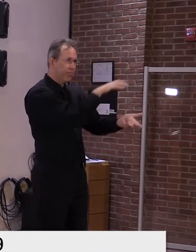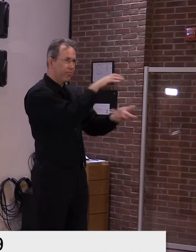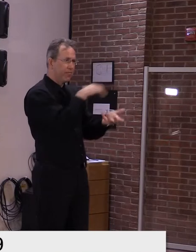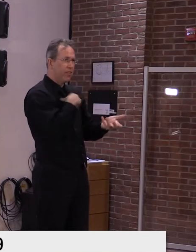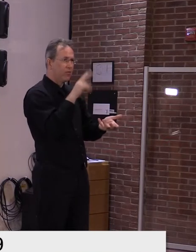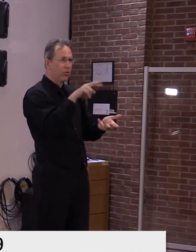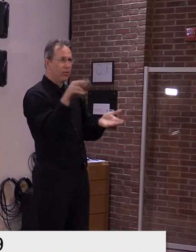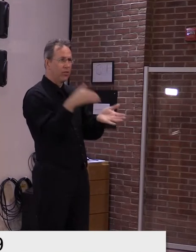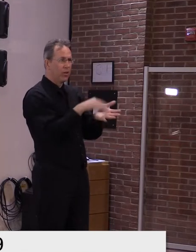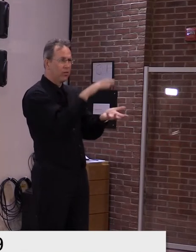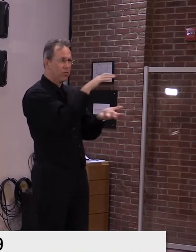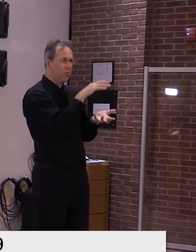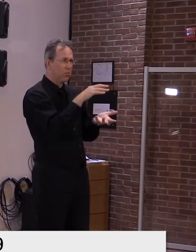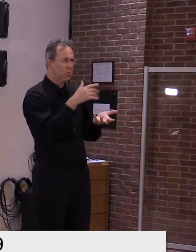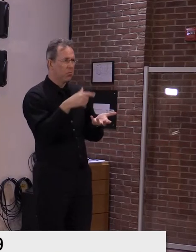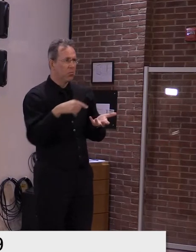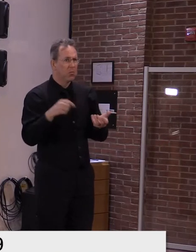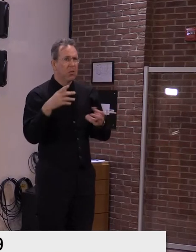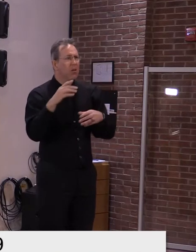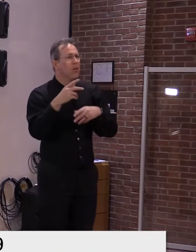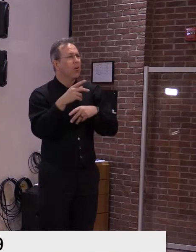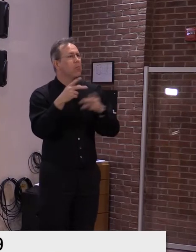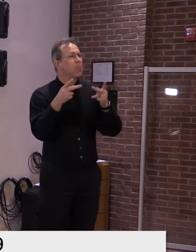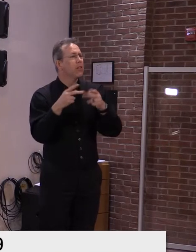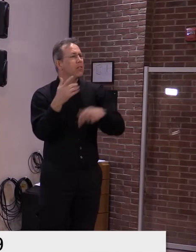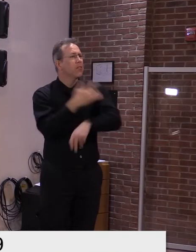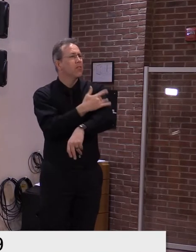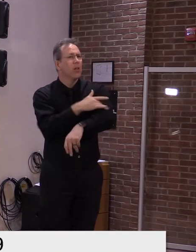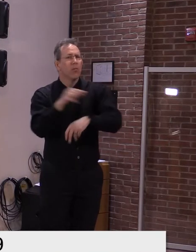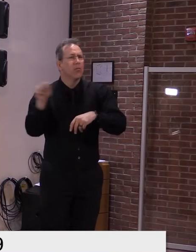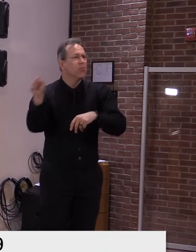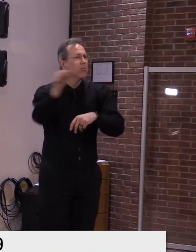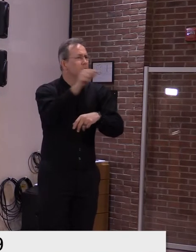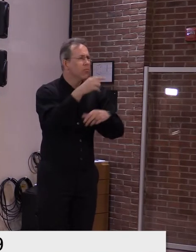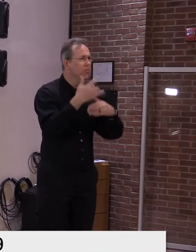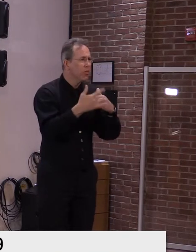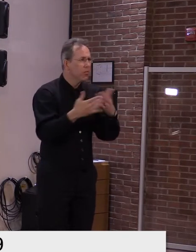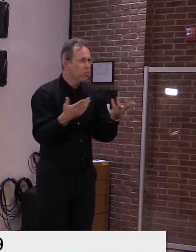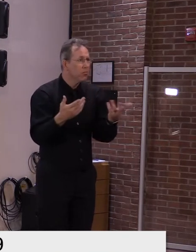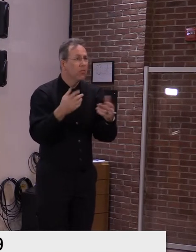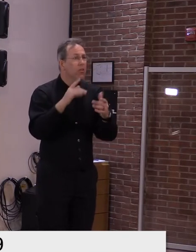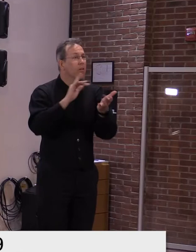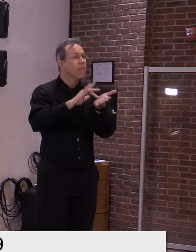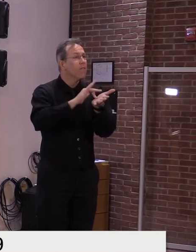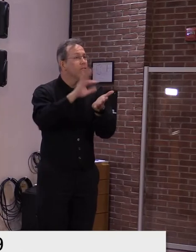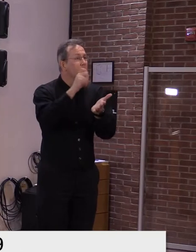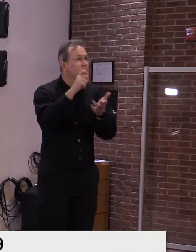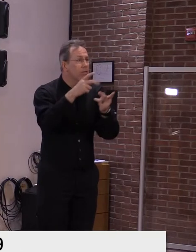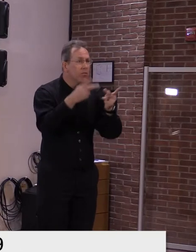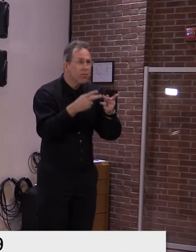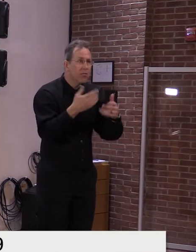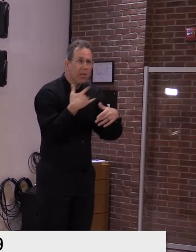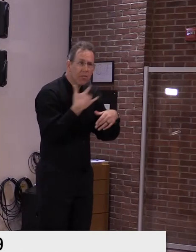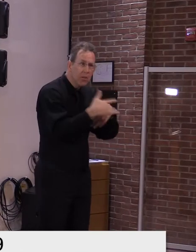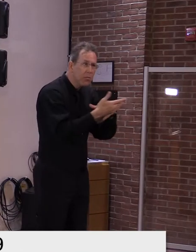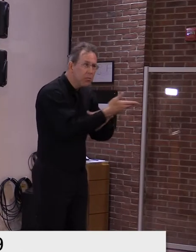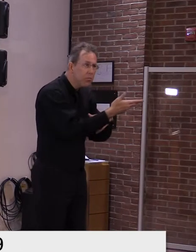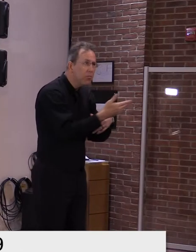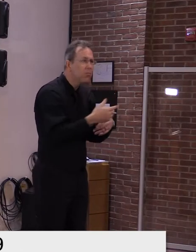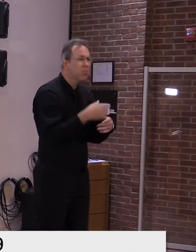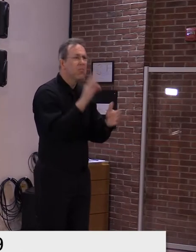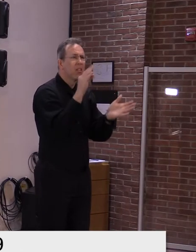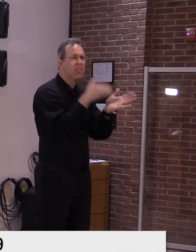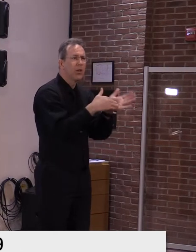clinics for. And the pharmacies, through the Federal Pharmacy Program, by the way, will have about 8,000. So there should be